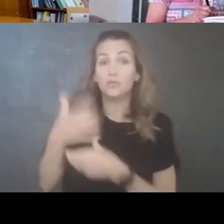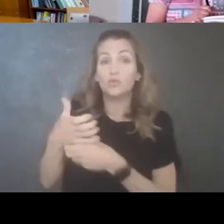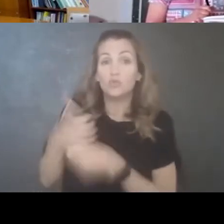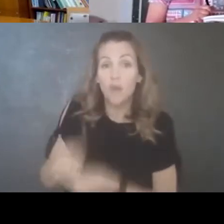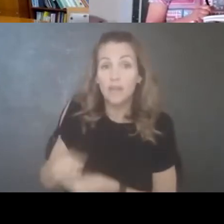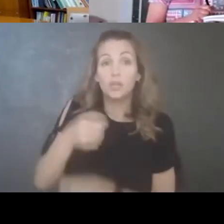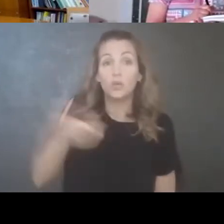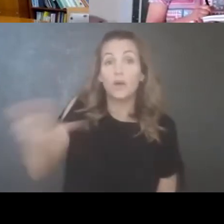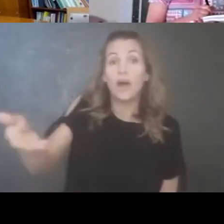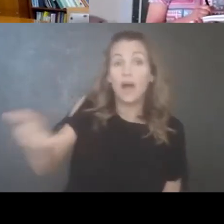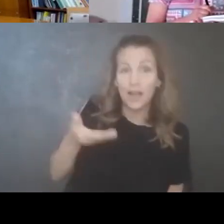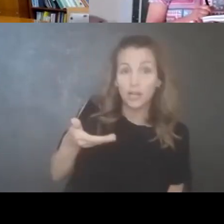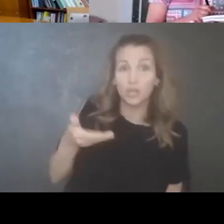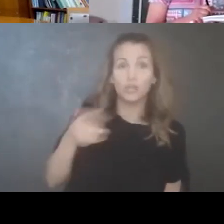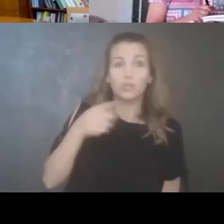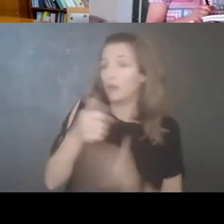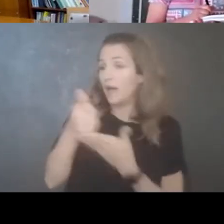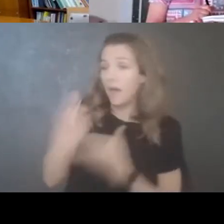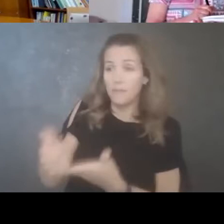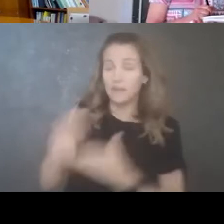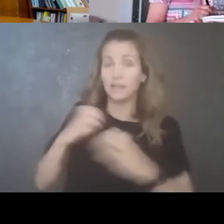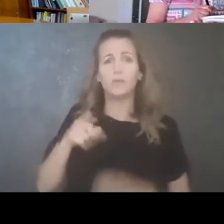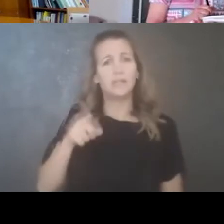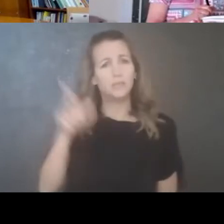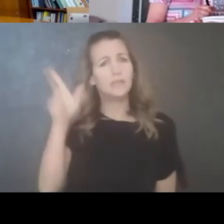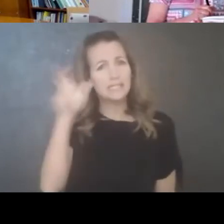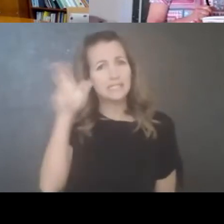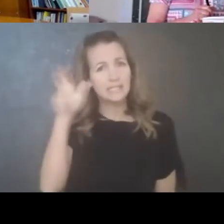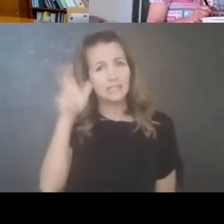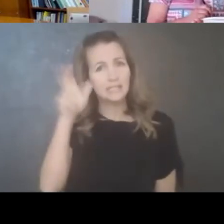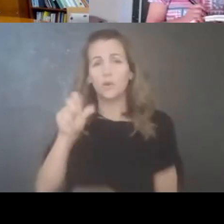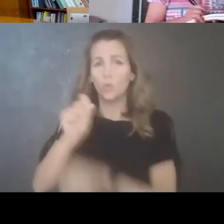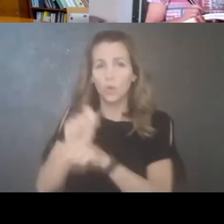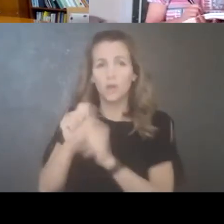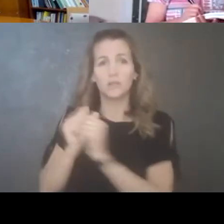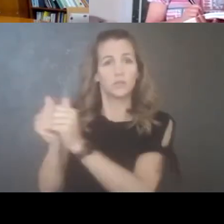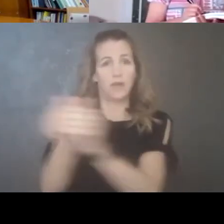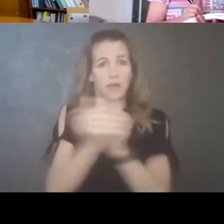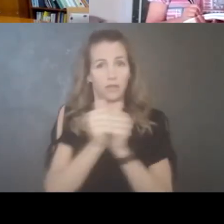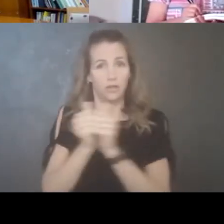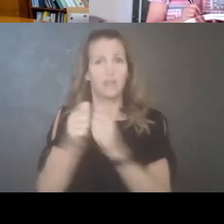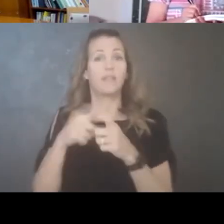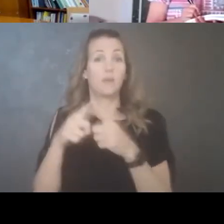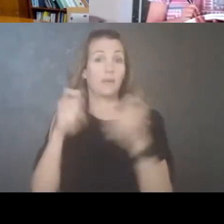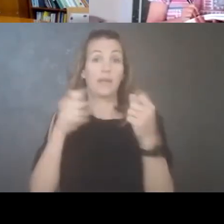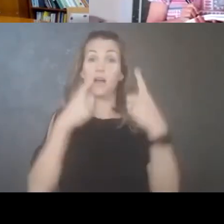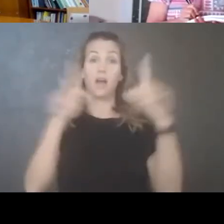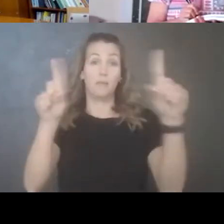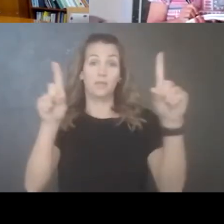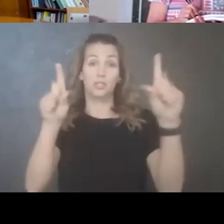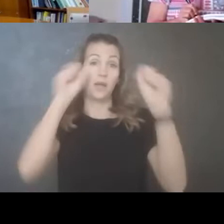helping that person, that client, whatever it is, you need to listen to them. And we need to work together. And when we work together, we can accomplish amazing things